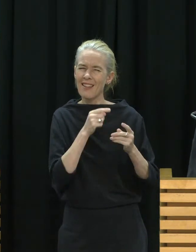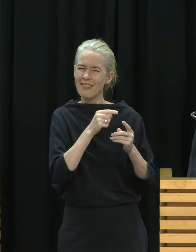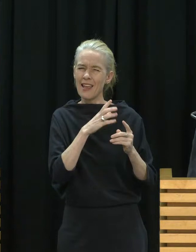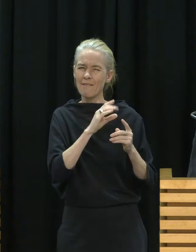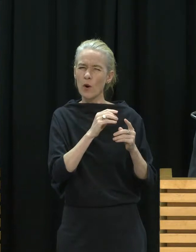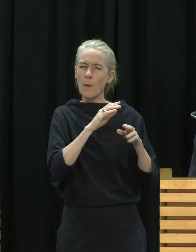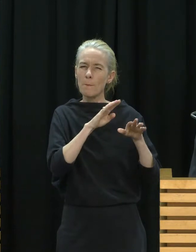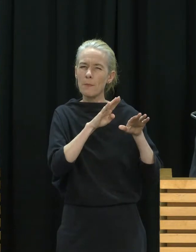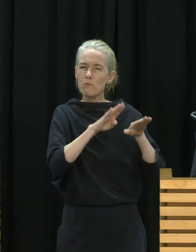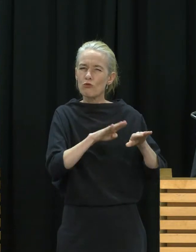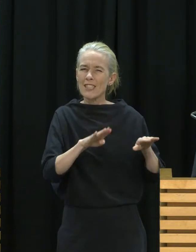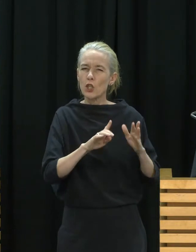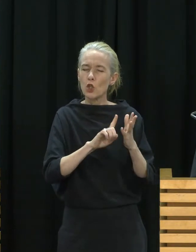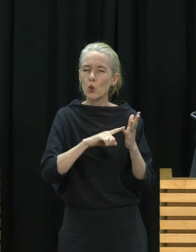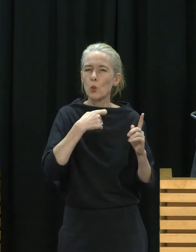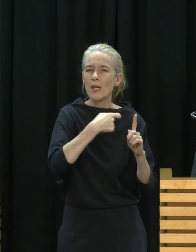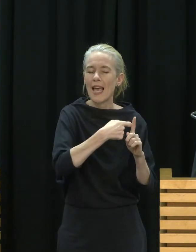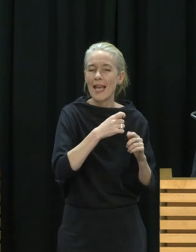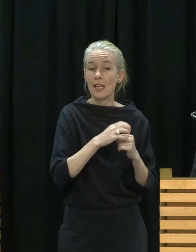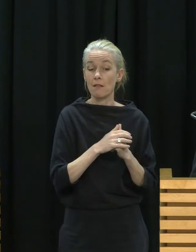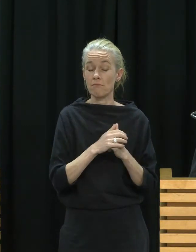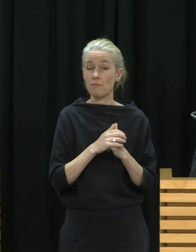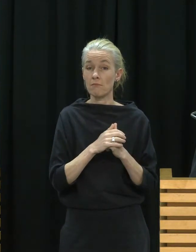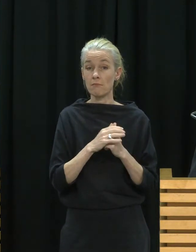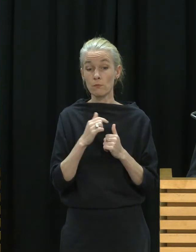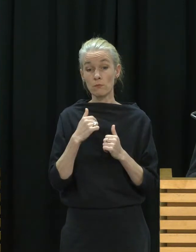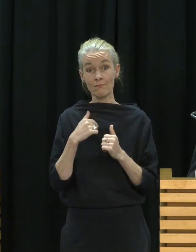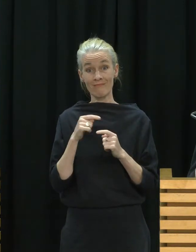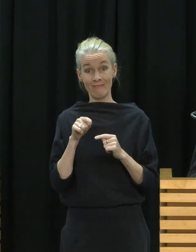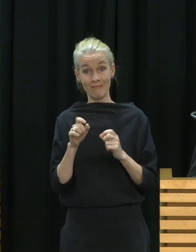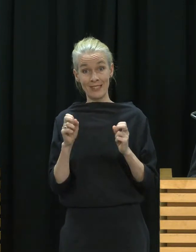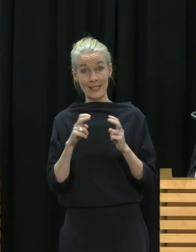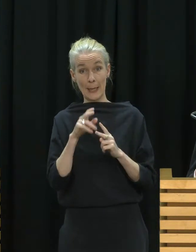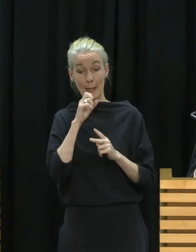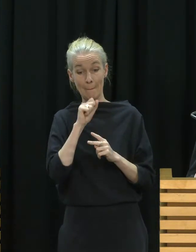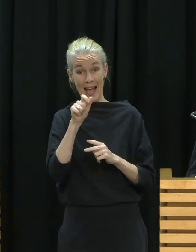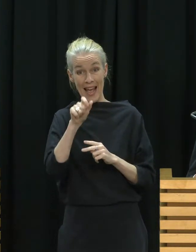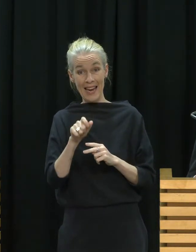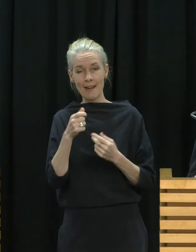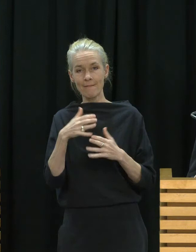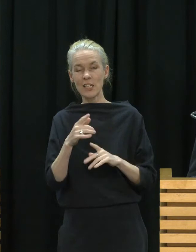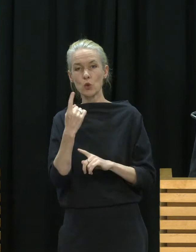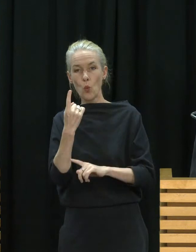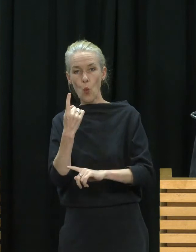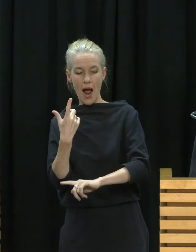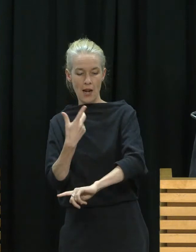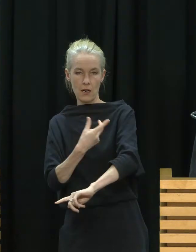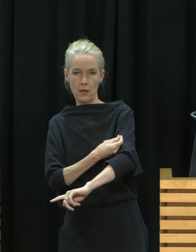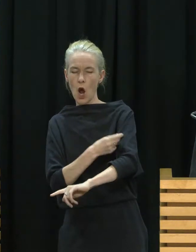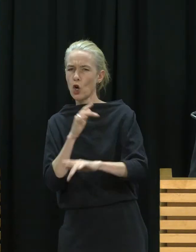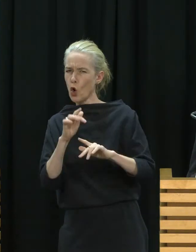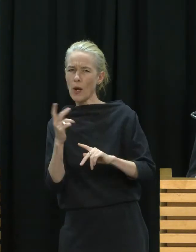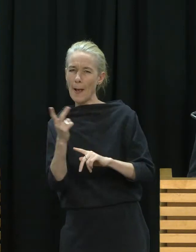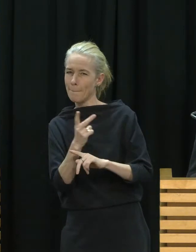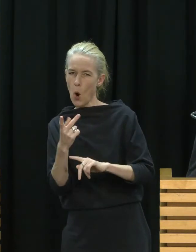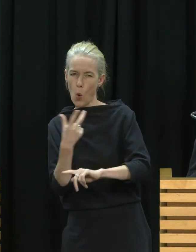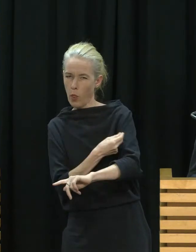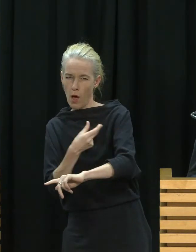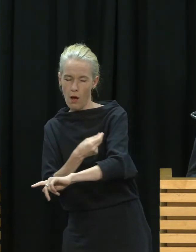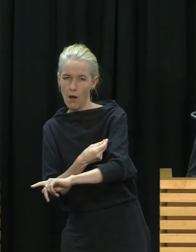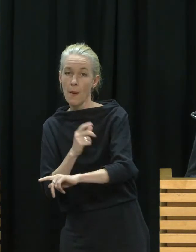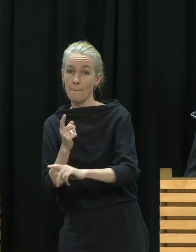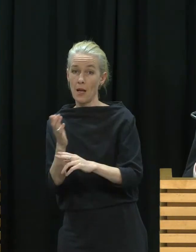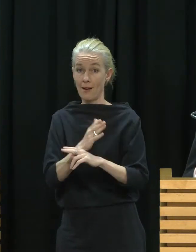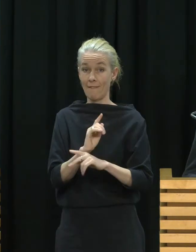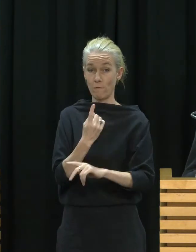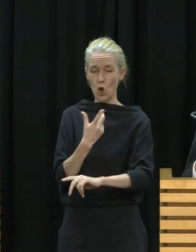least one dose of a vaccine is also material. We are seeing good, stronger and stronger evidence that all the time that